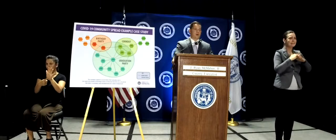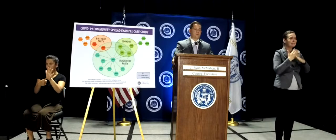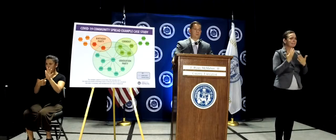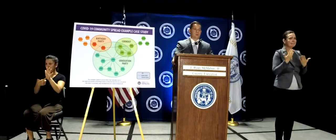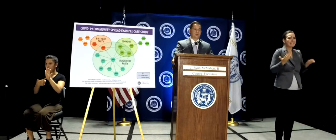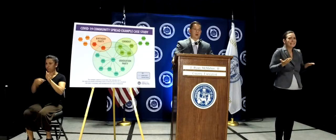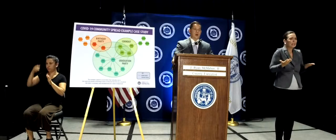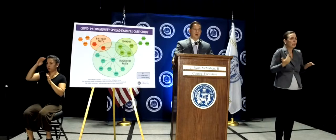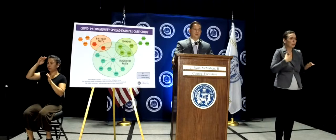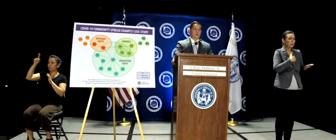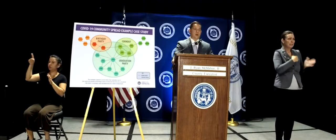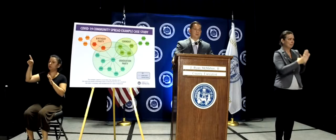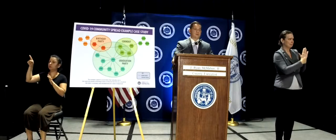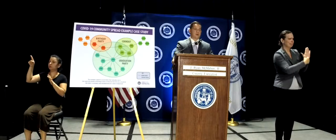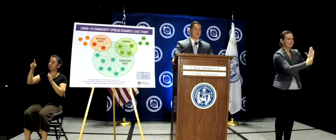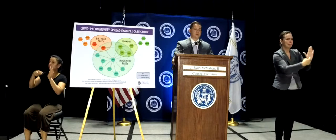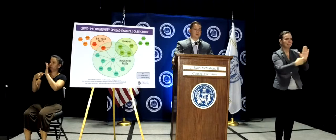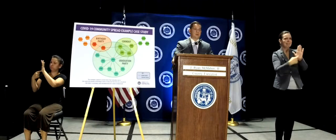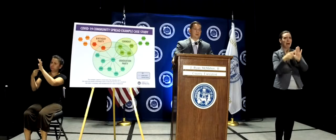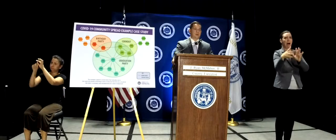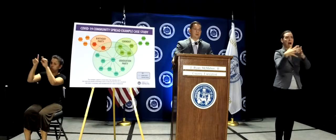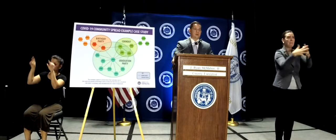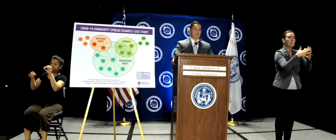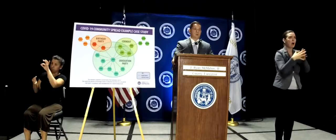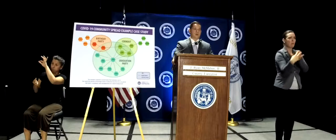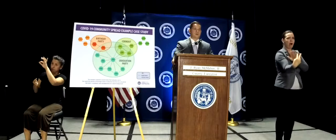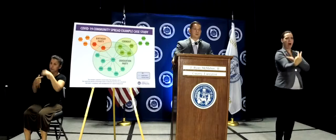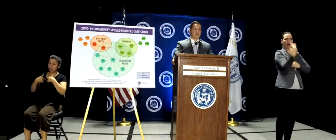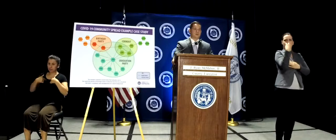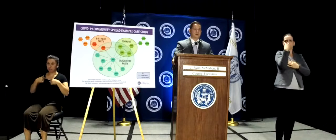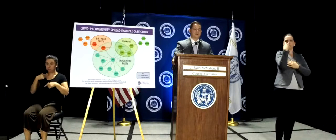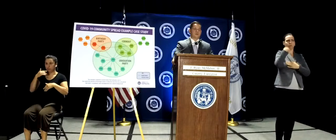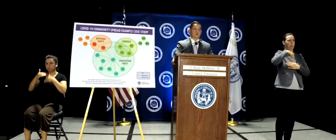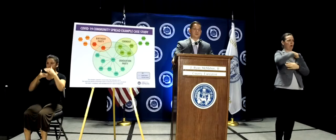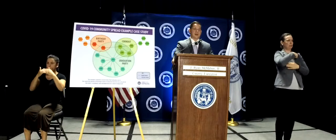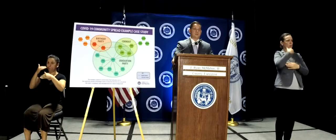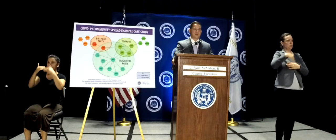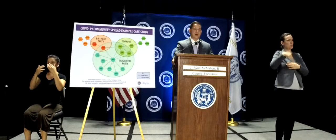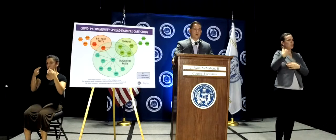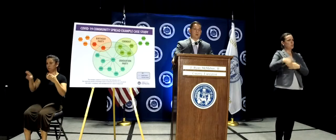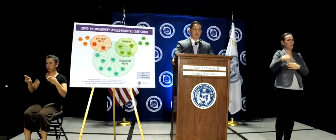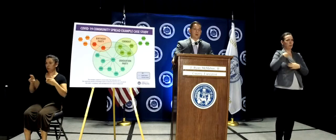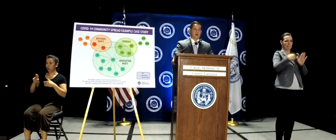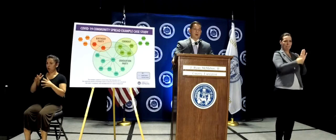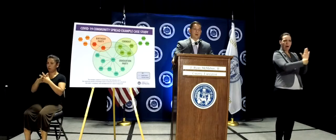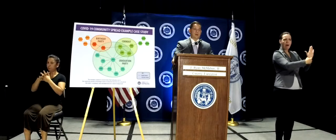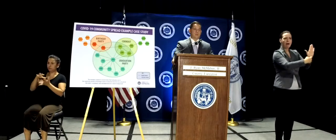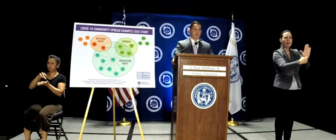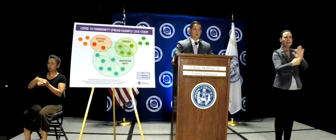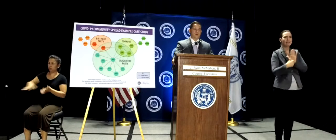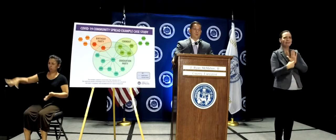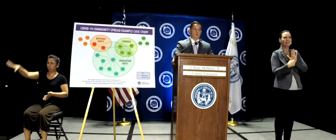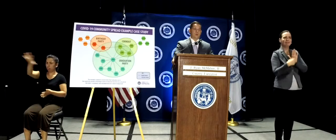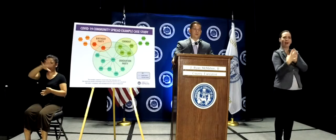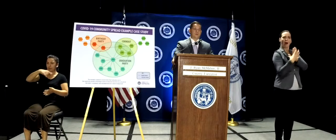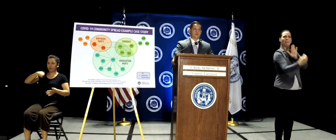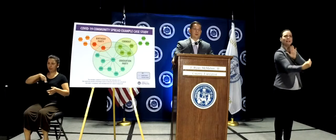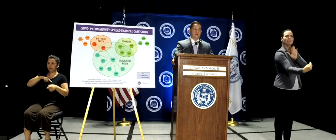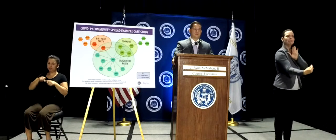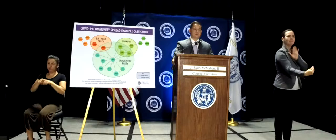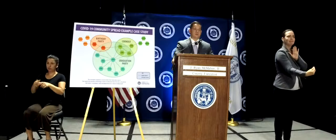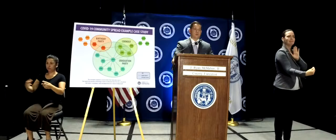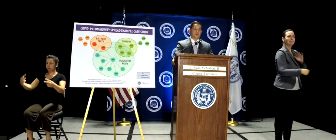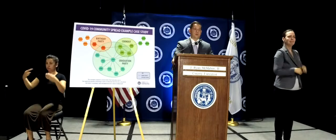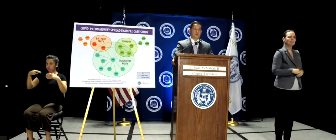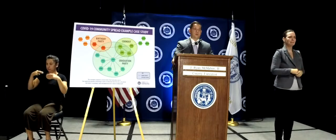they are throughout this country, and when they're seeing very difficult times now, but we still